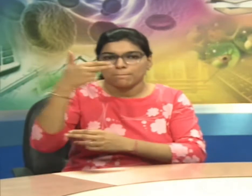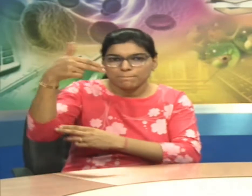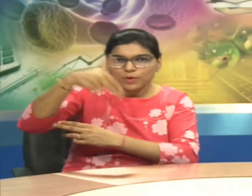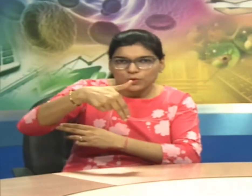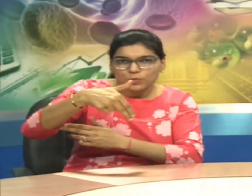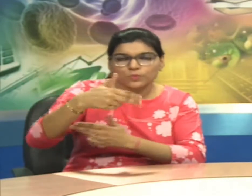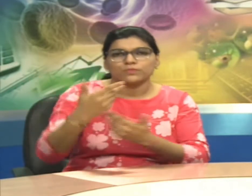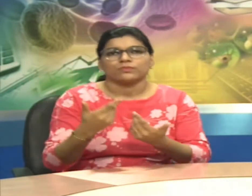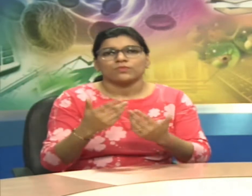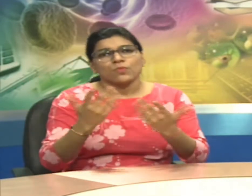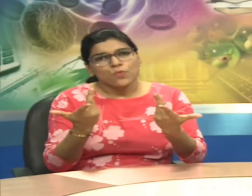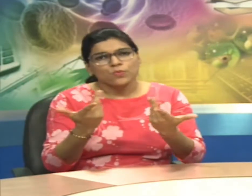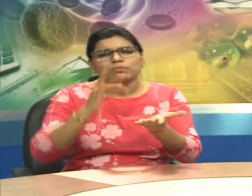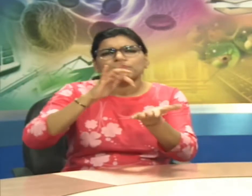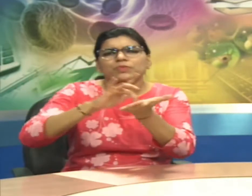bus stand, petrol.